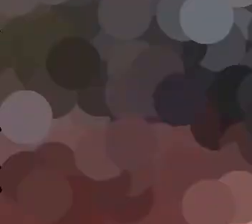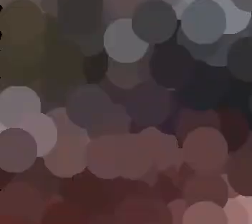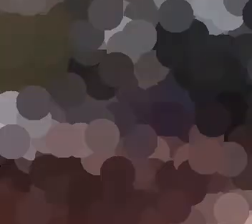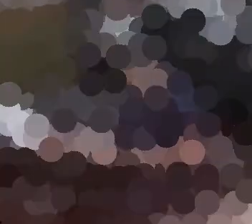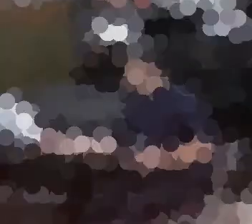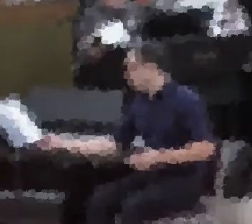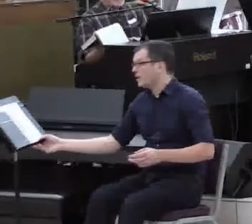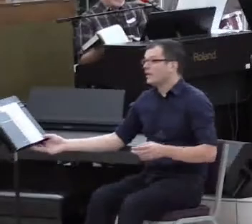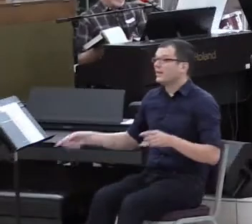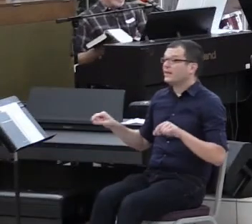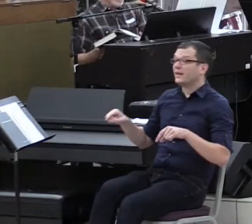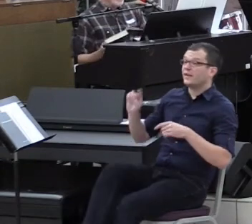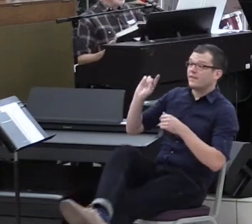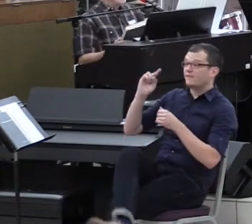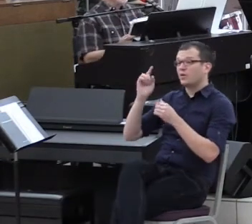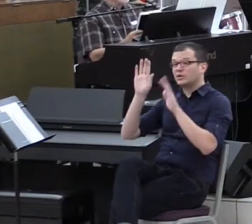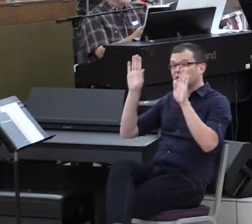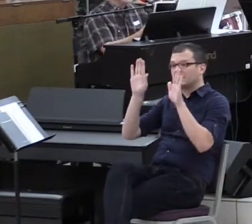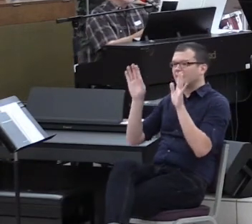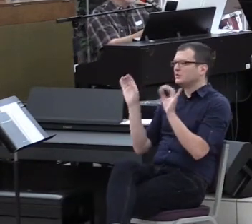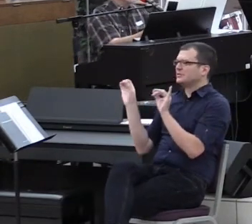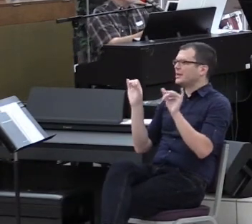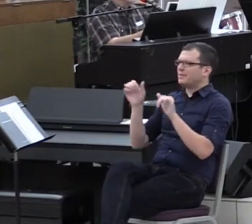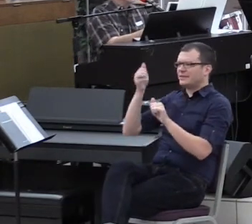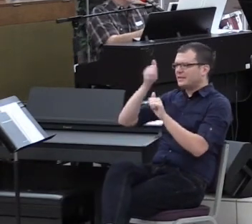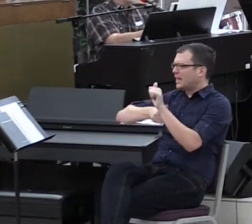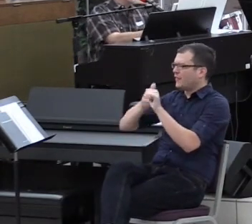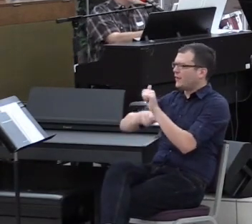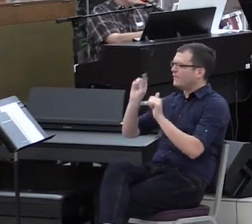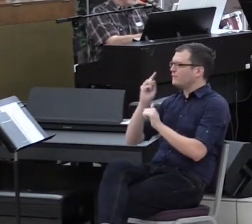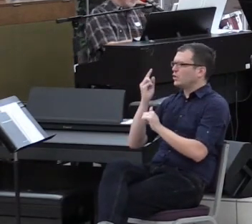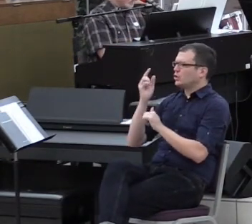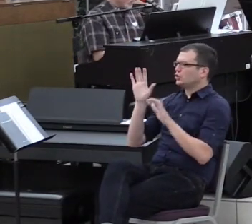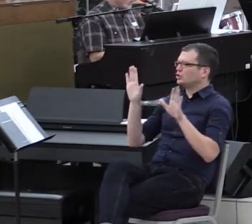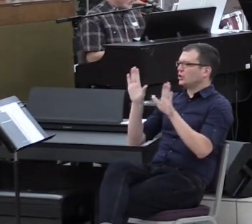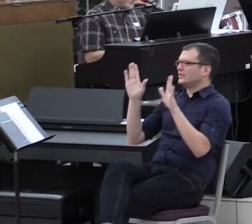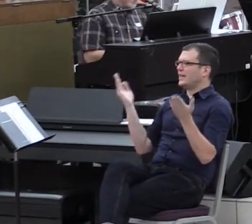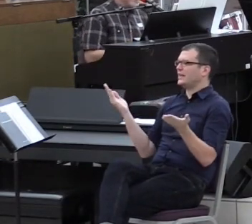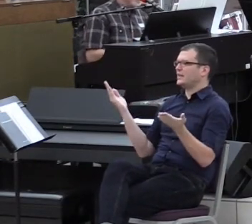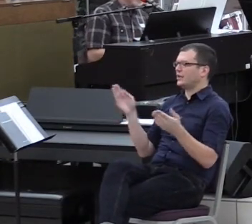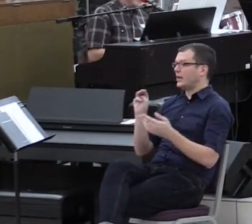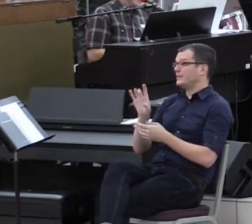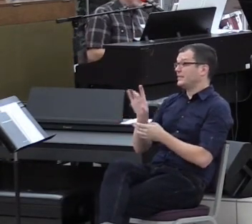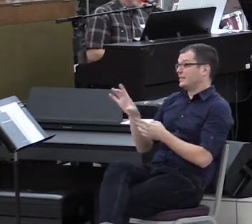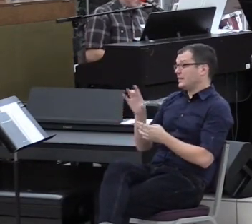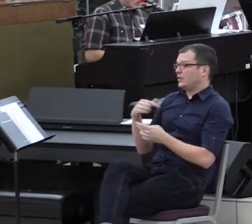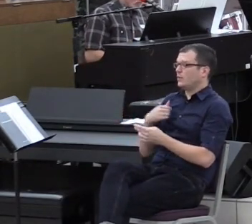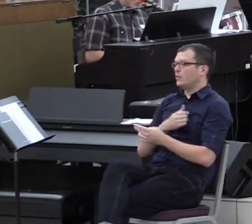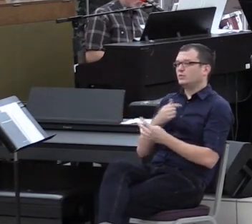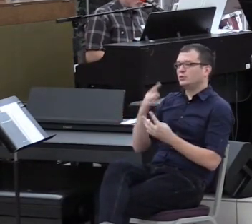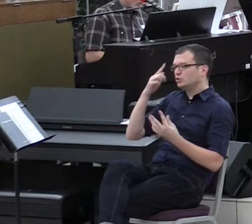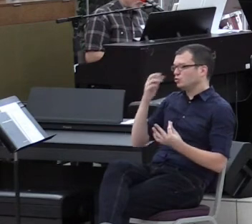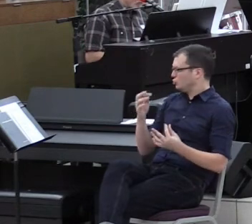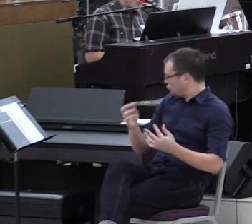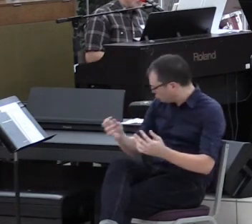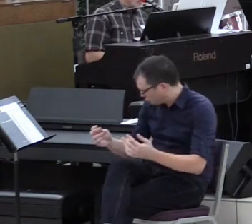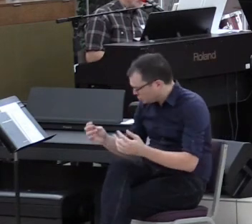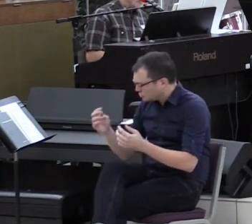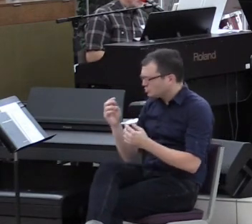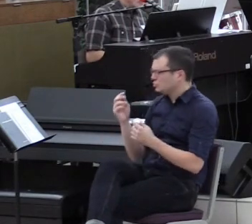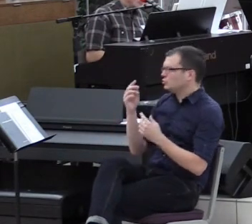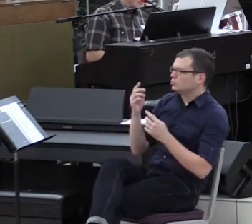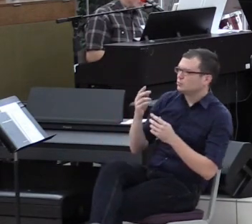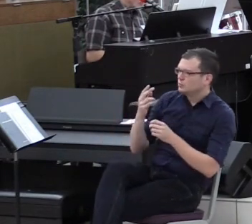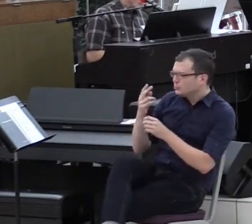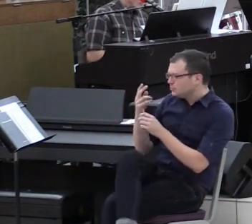This is the first Sunday, and at every first Sunday here at MCCDC, we choose to light a candle for AIDS